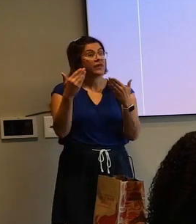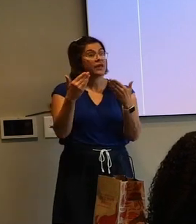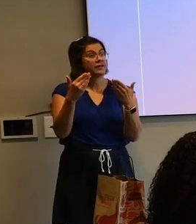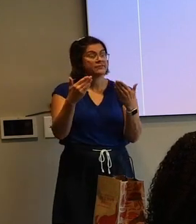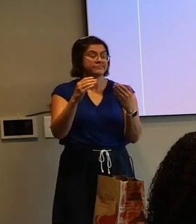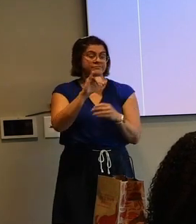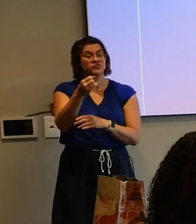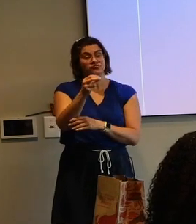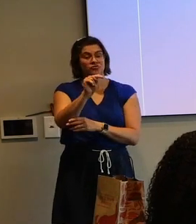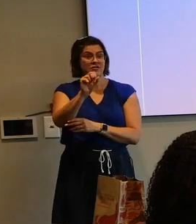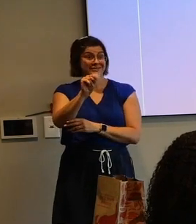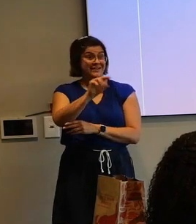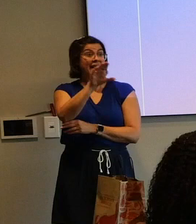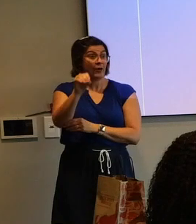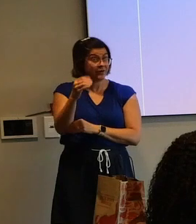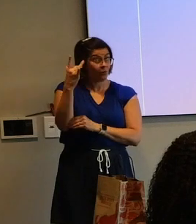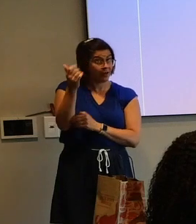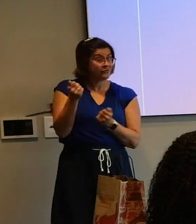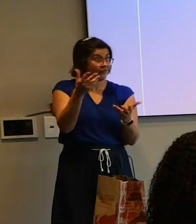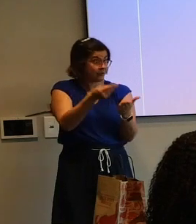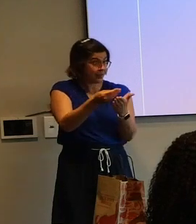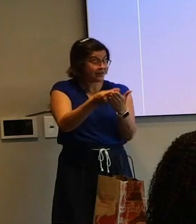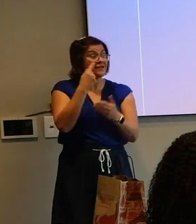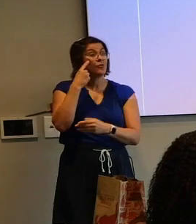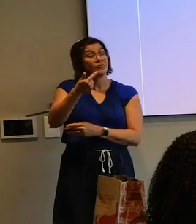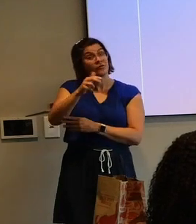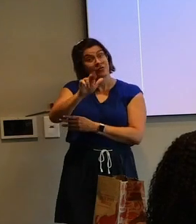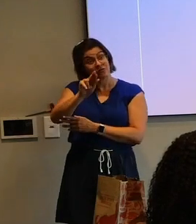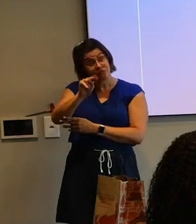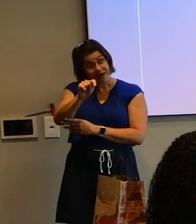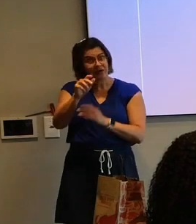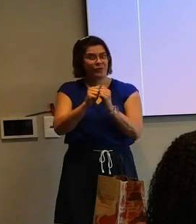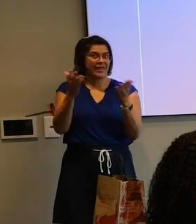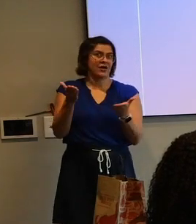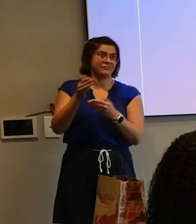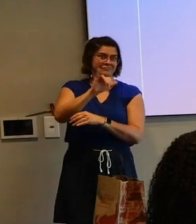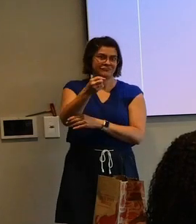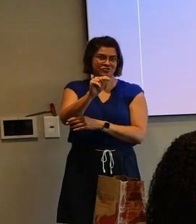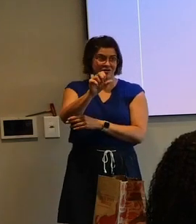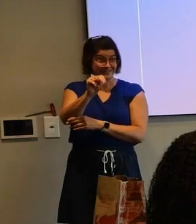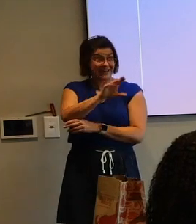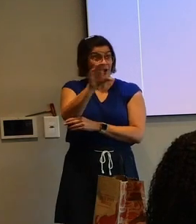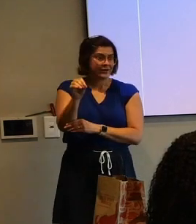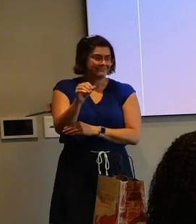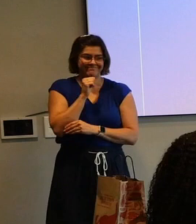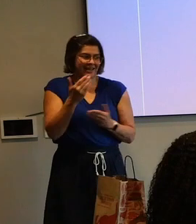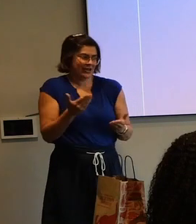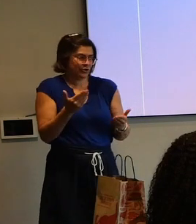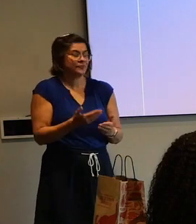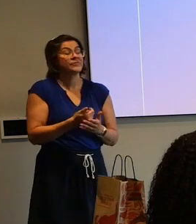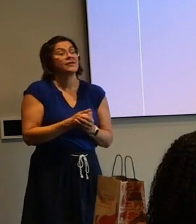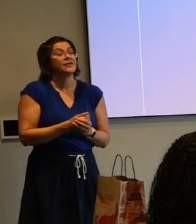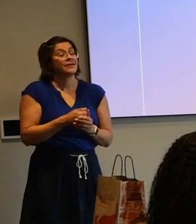county for providing us with the funding for this grant. We would not be here tonight without them, so thank you to Johnson County. This grant process